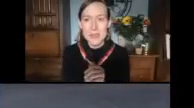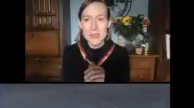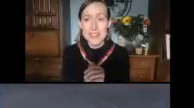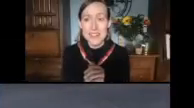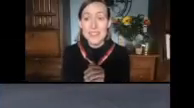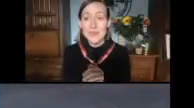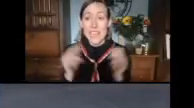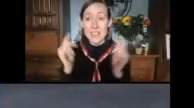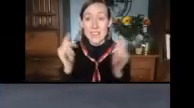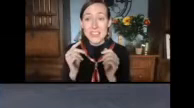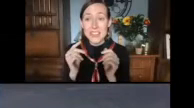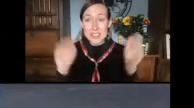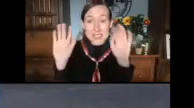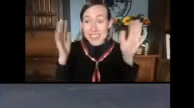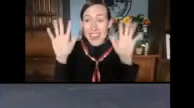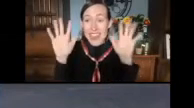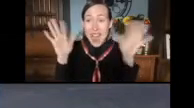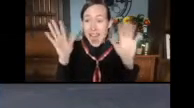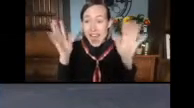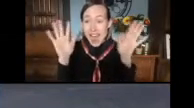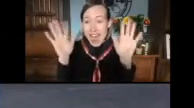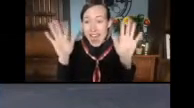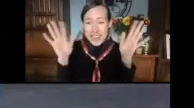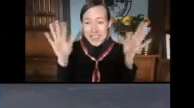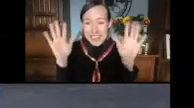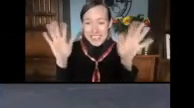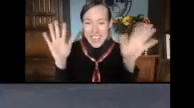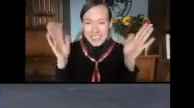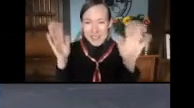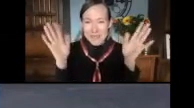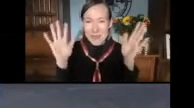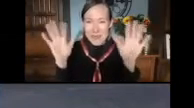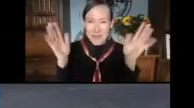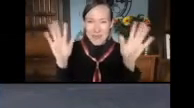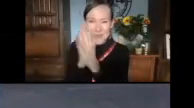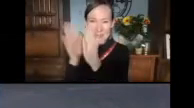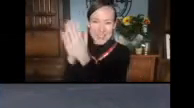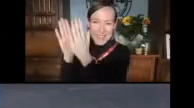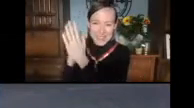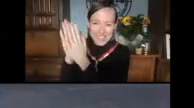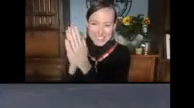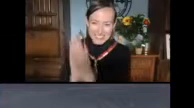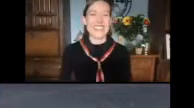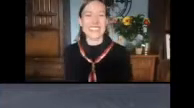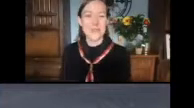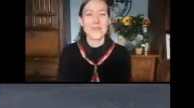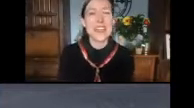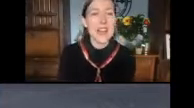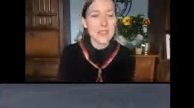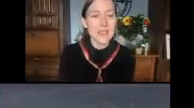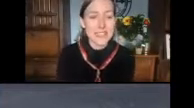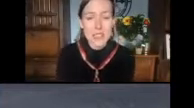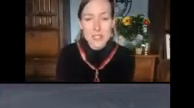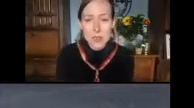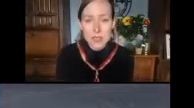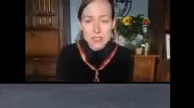something amazing, you can look at them and say, and it means, yes, I'm so proud of you. I'm clapping. All